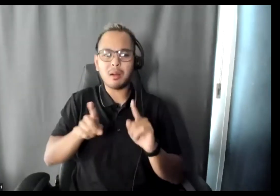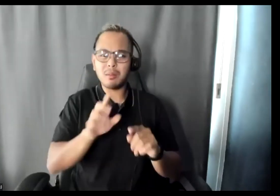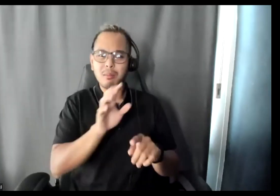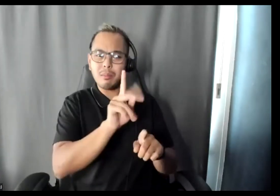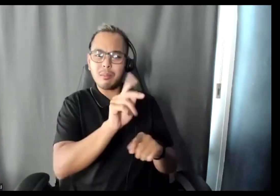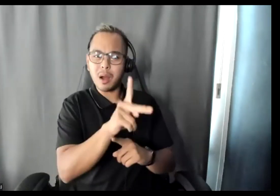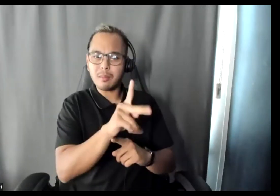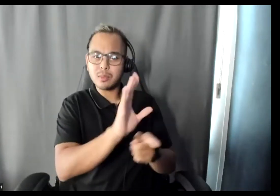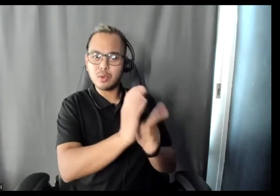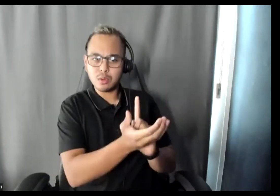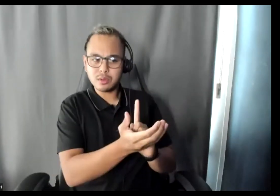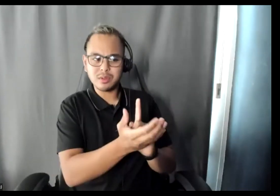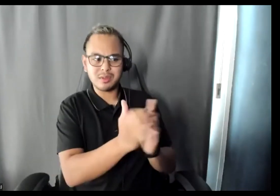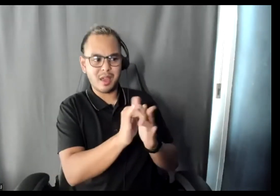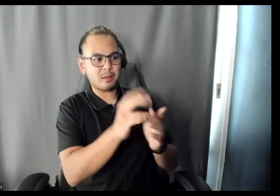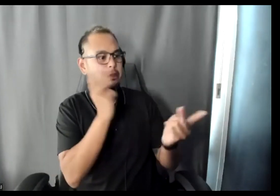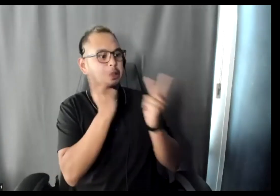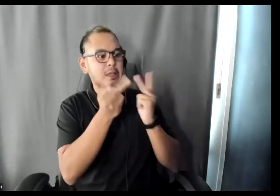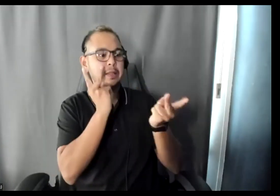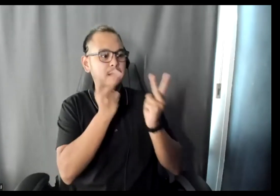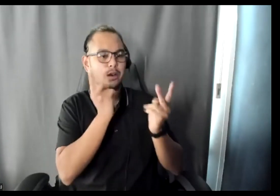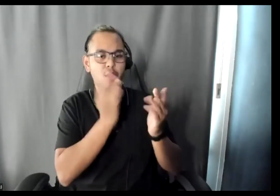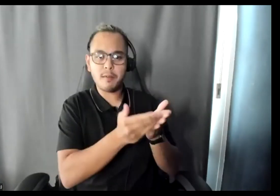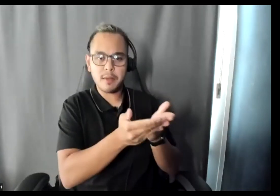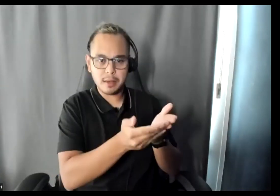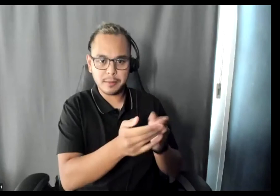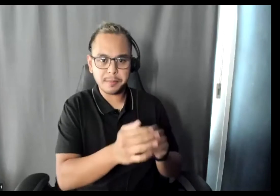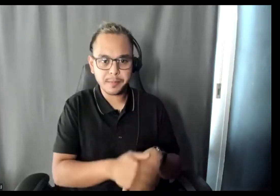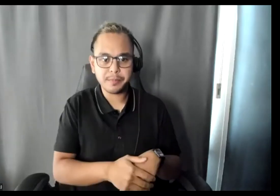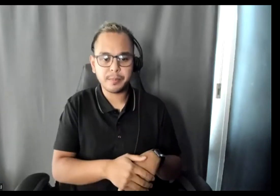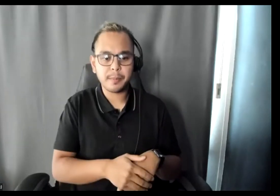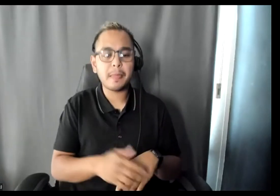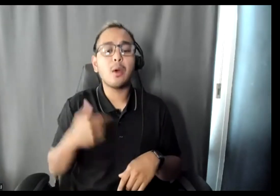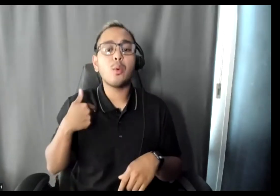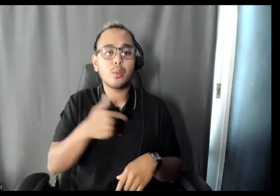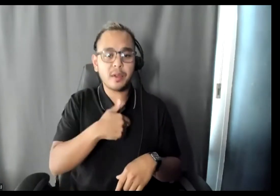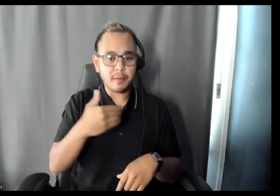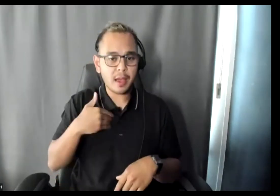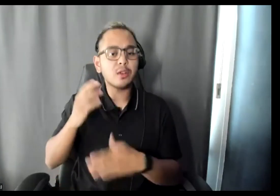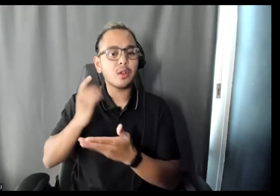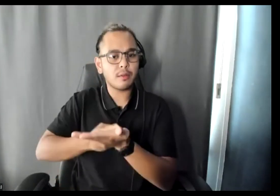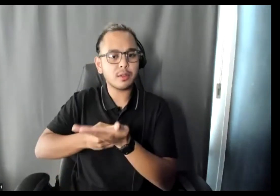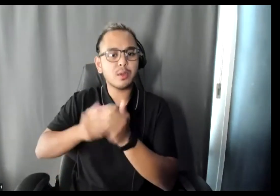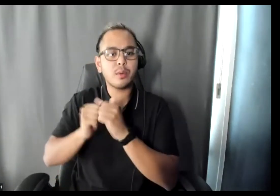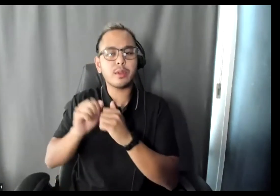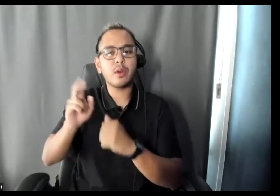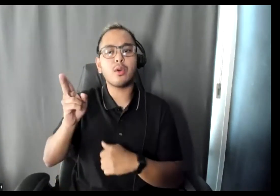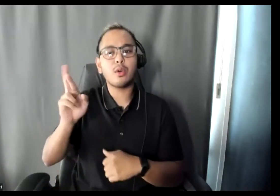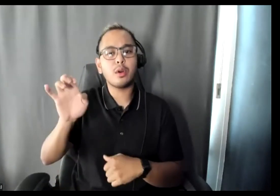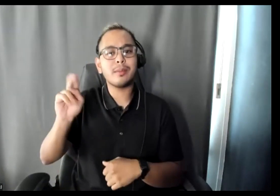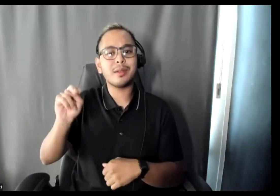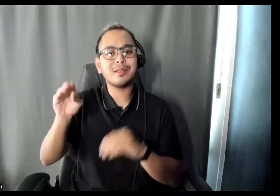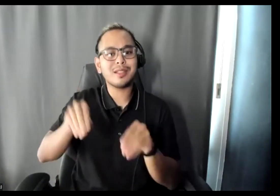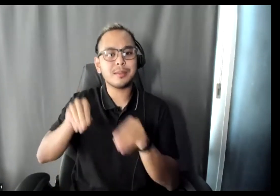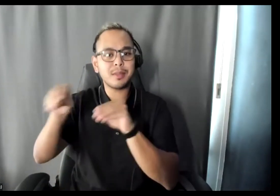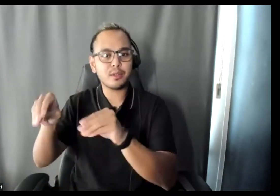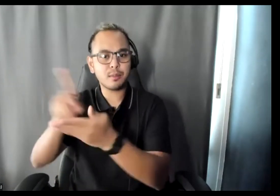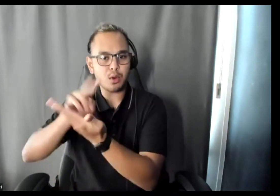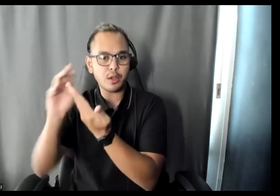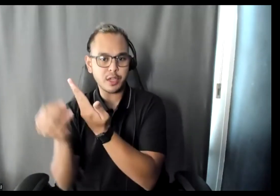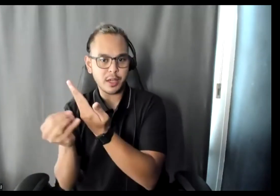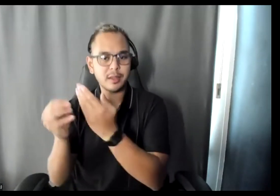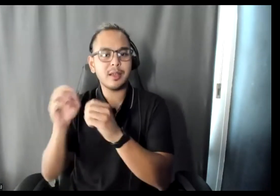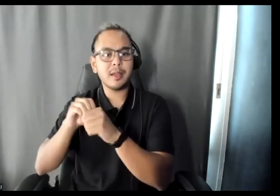lot of what happens there. We've been working with, or had a conversation with the Urban Displacement Project at Berkeley, which is talking about the narratives